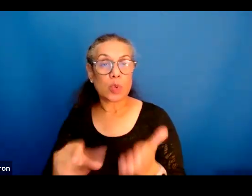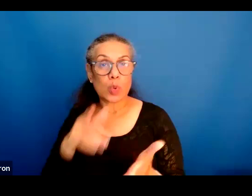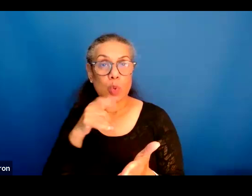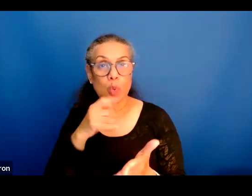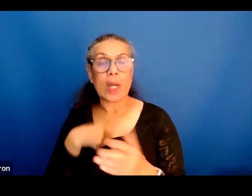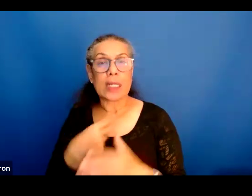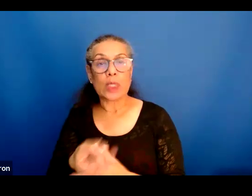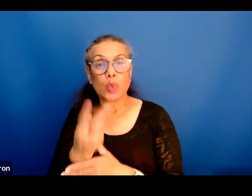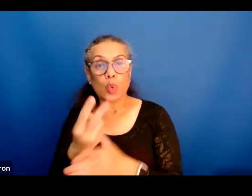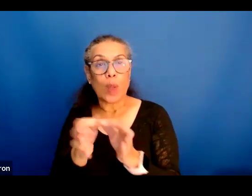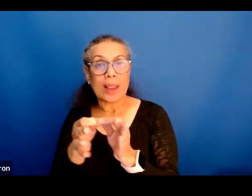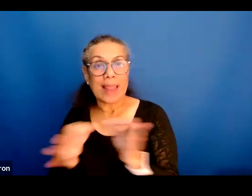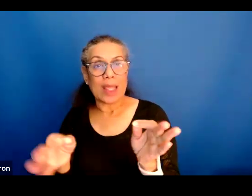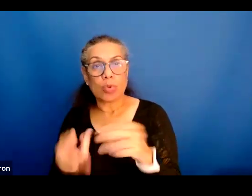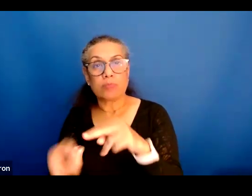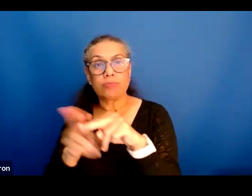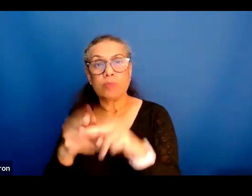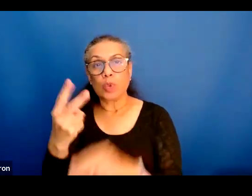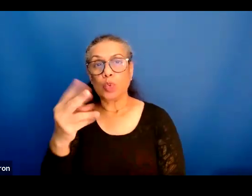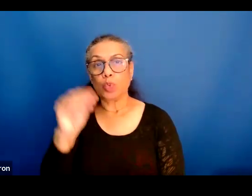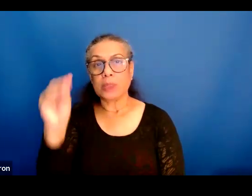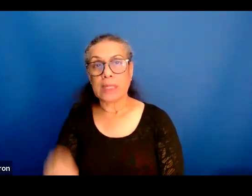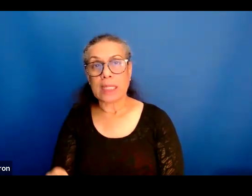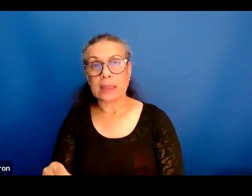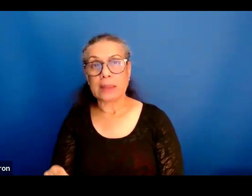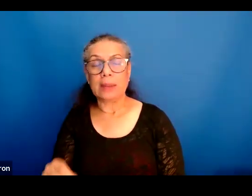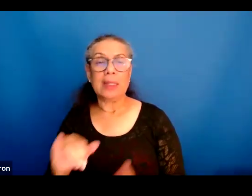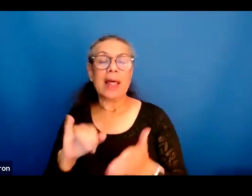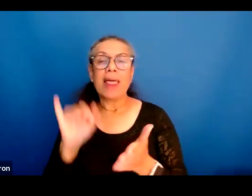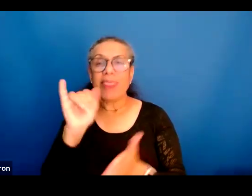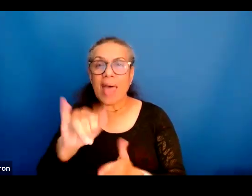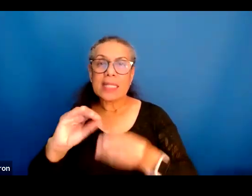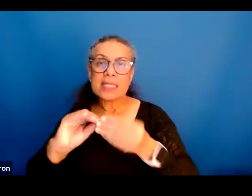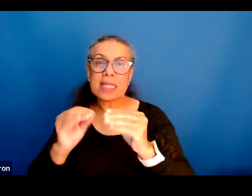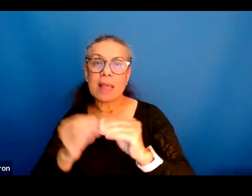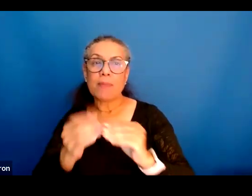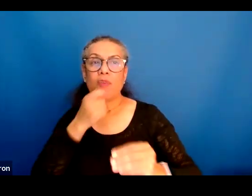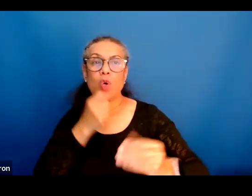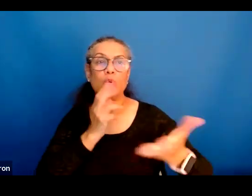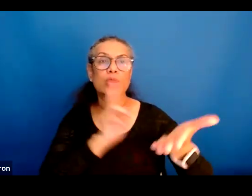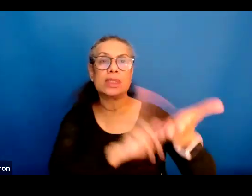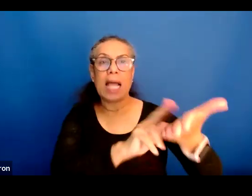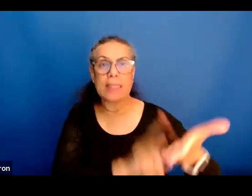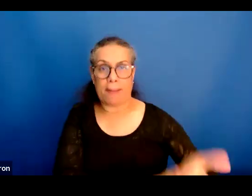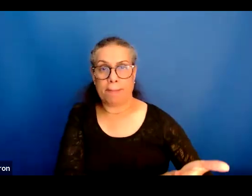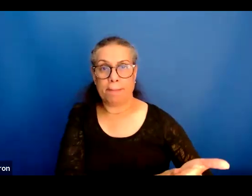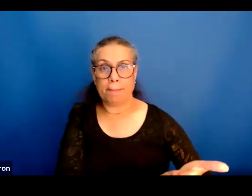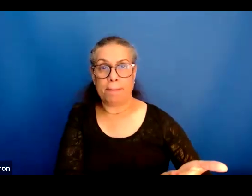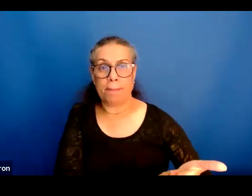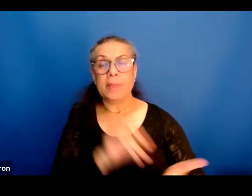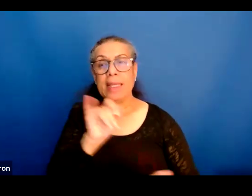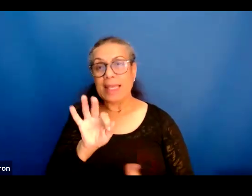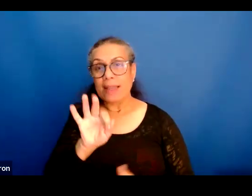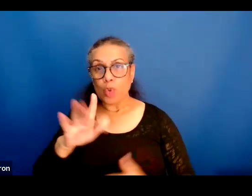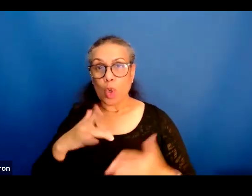dual language by 2%. So it's just really an enrollment number that is there. If you're concerned